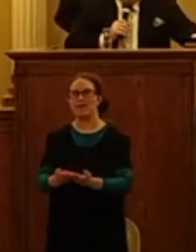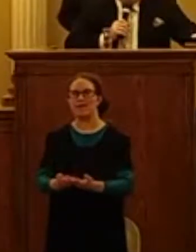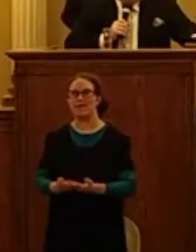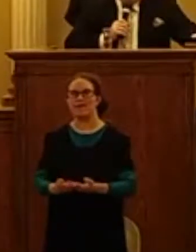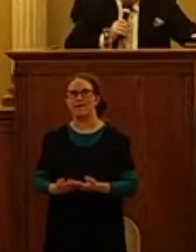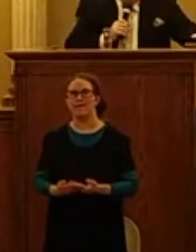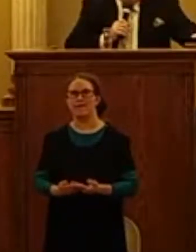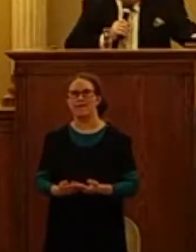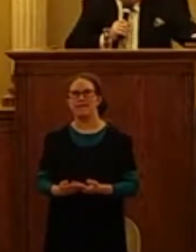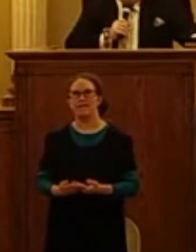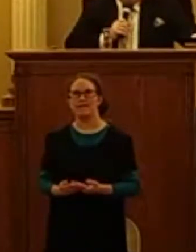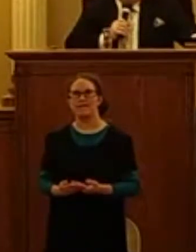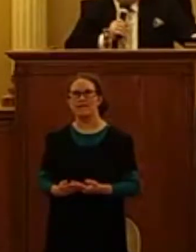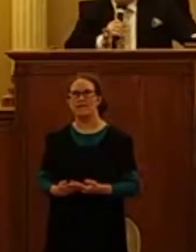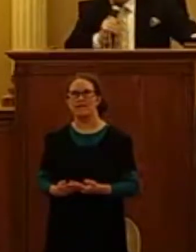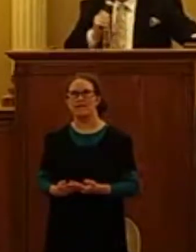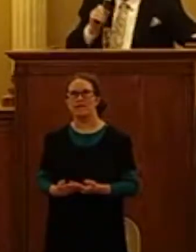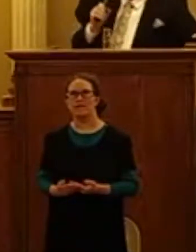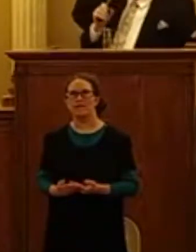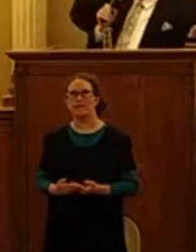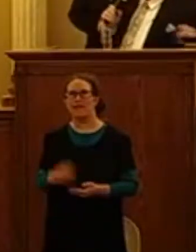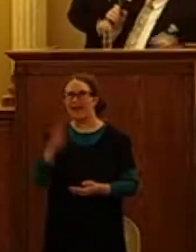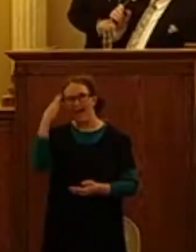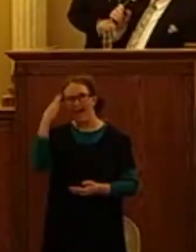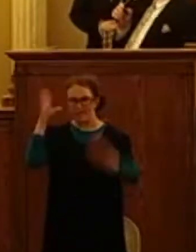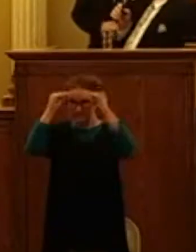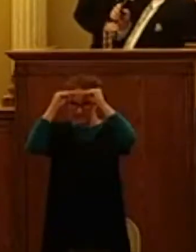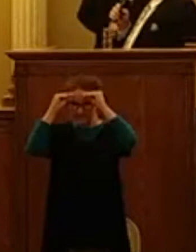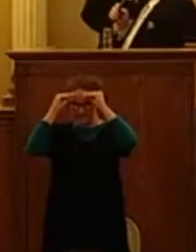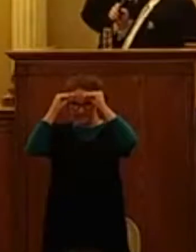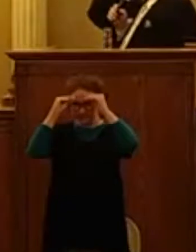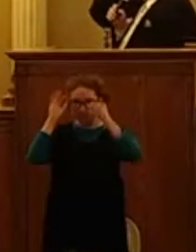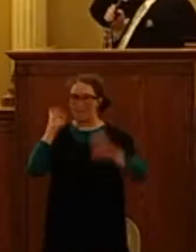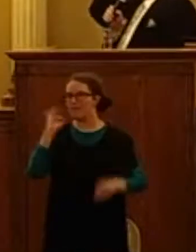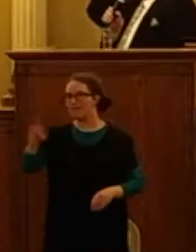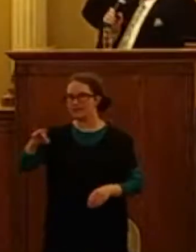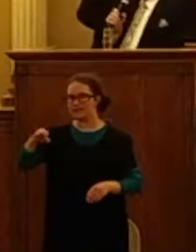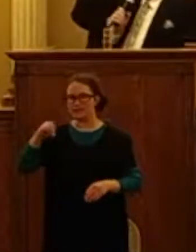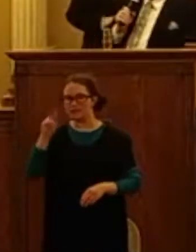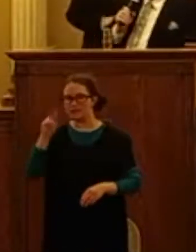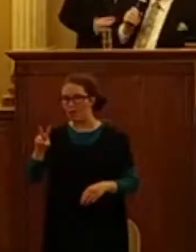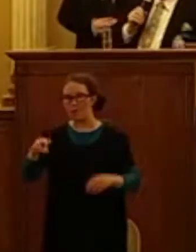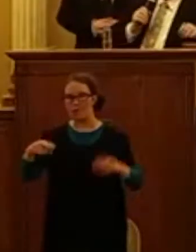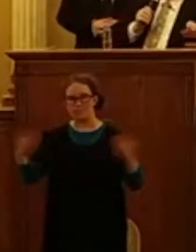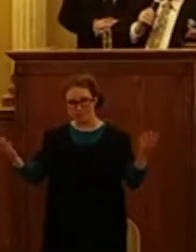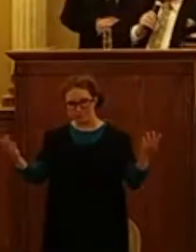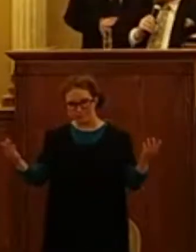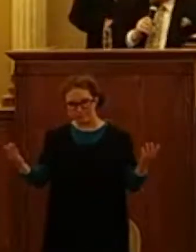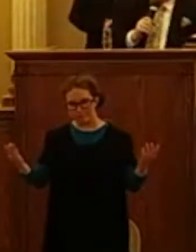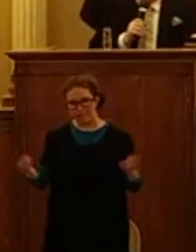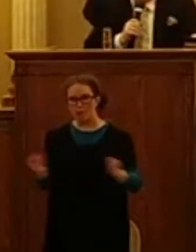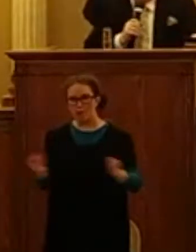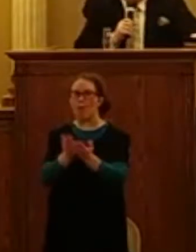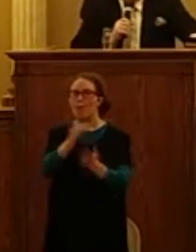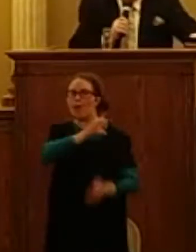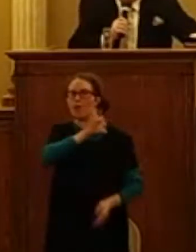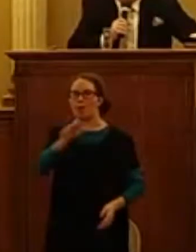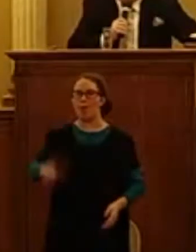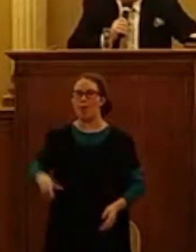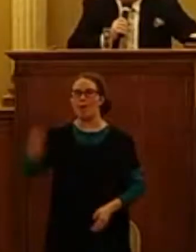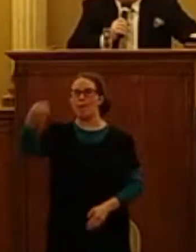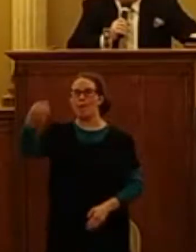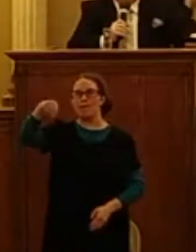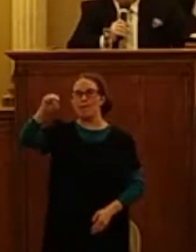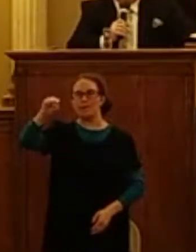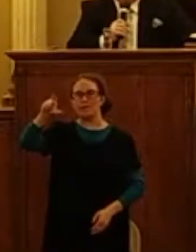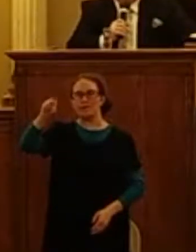here. And I don't know if we're going to teach tonight, treat, preach. But we're going to go to the word of the Lord